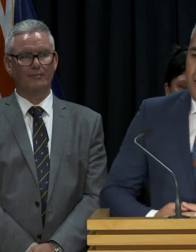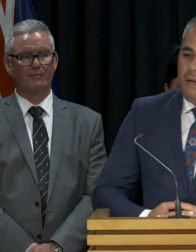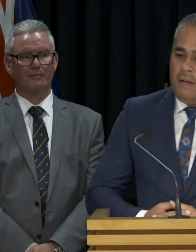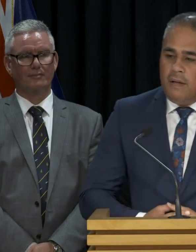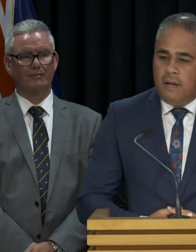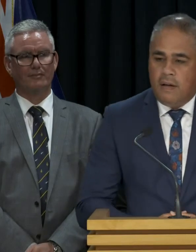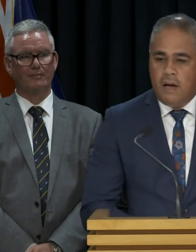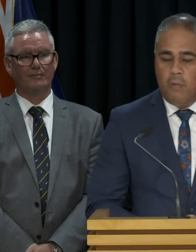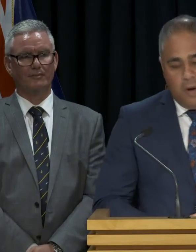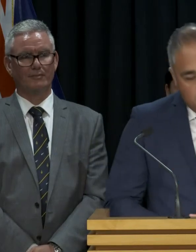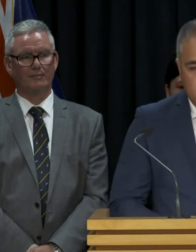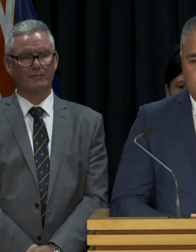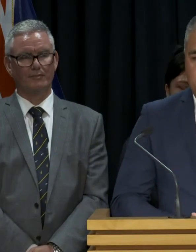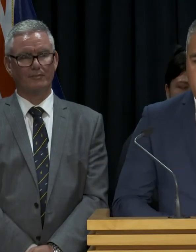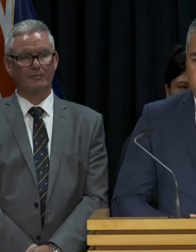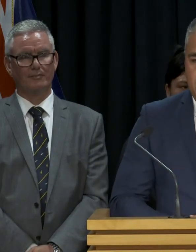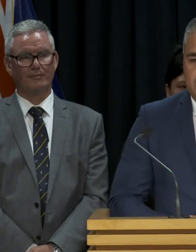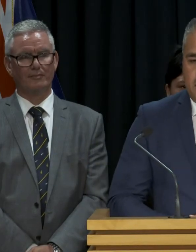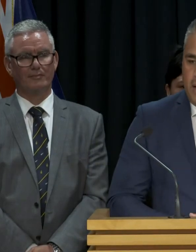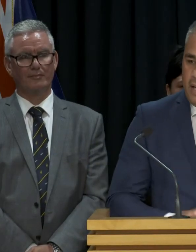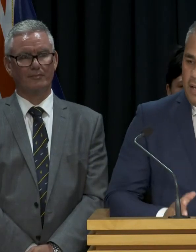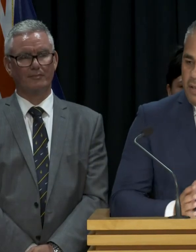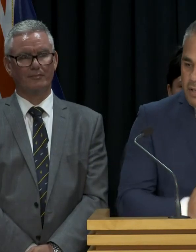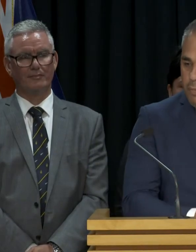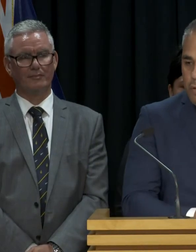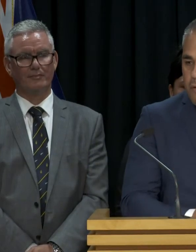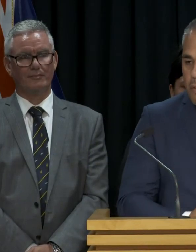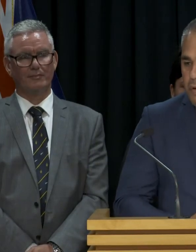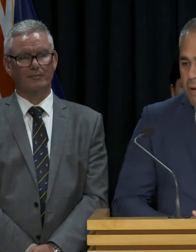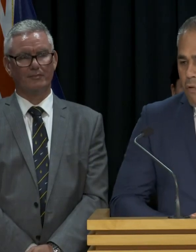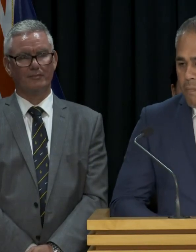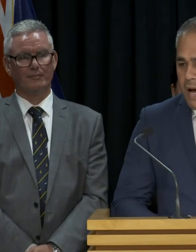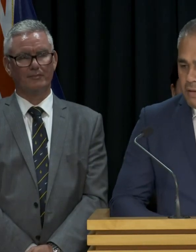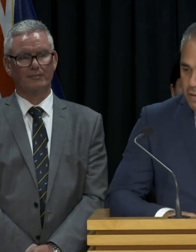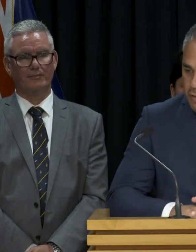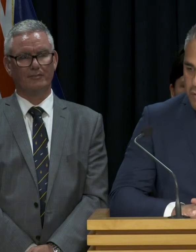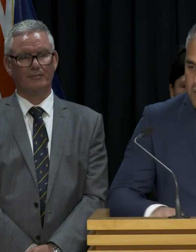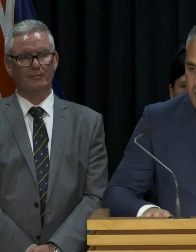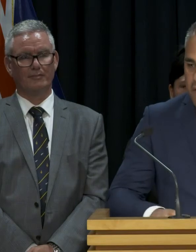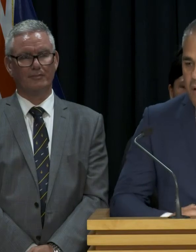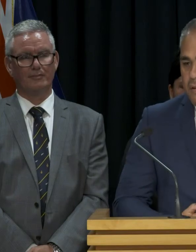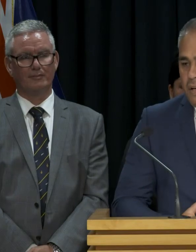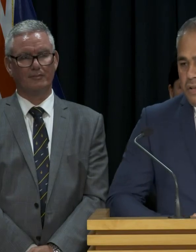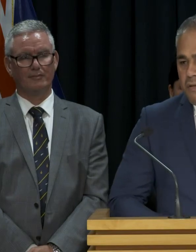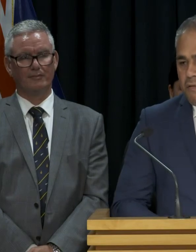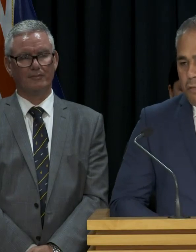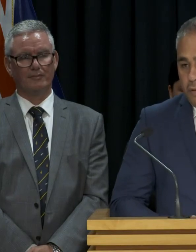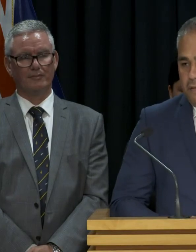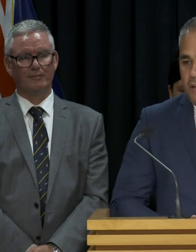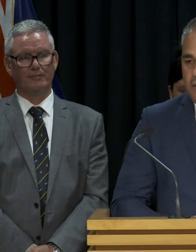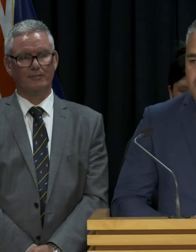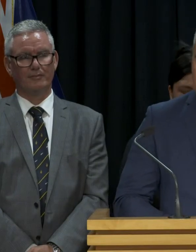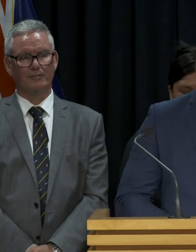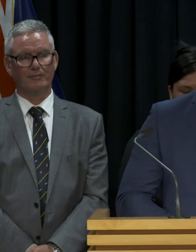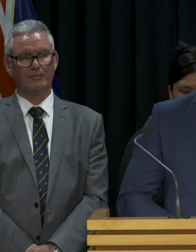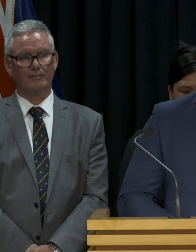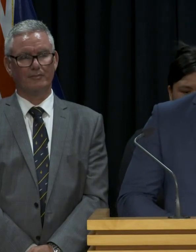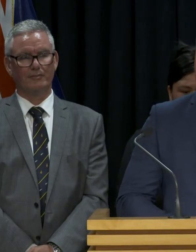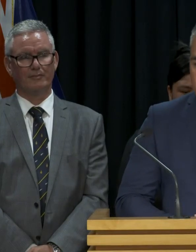opposed to the previous government? Well, look, we've made it clear in the support of the work that Ron Mark did to set a foundation for